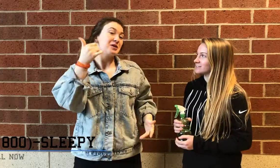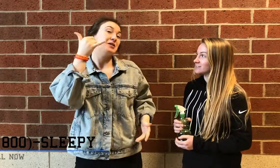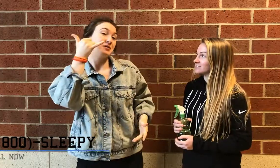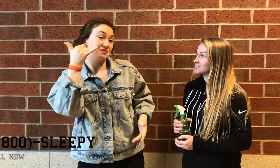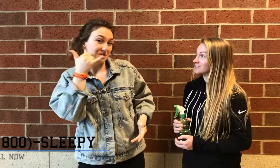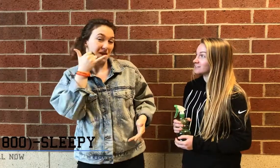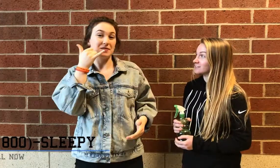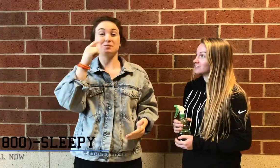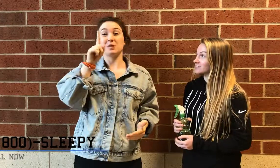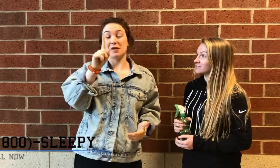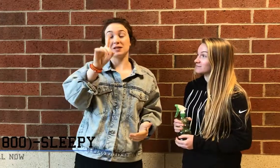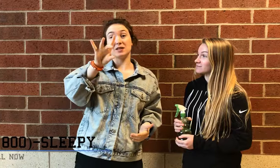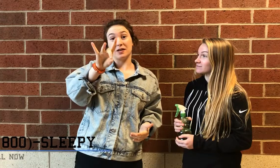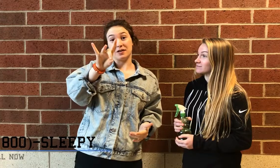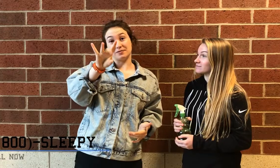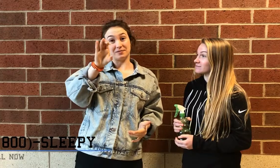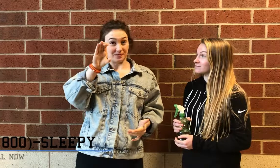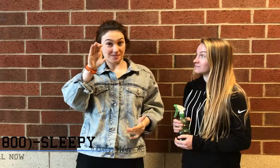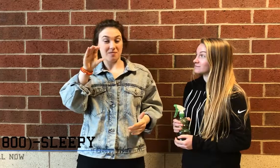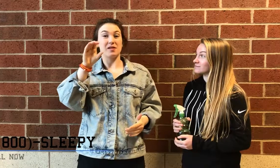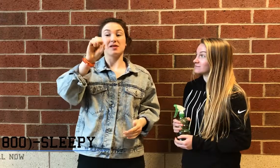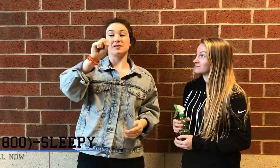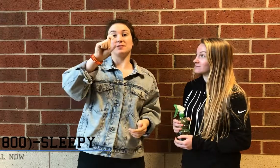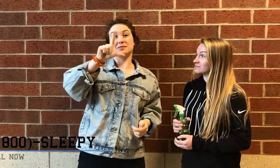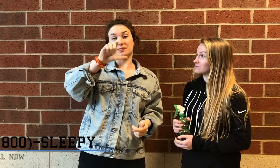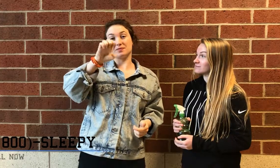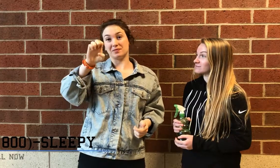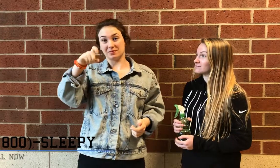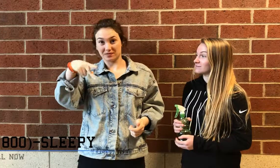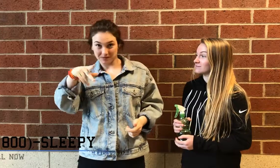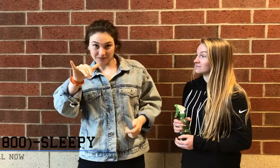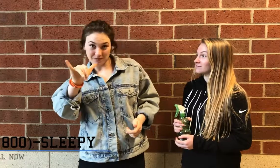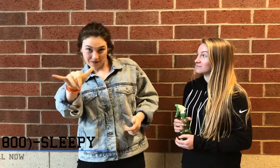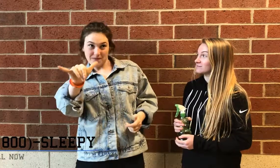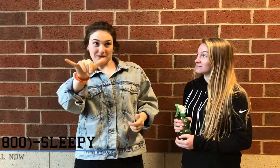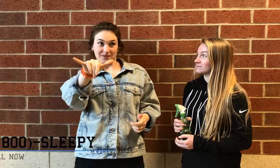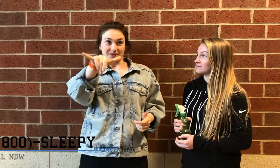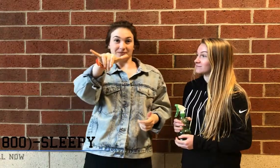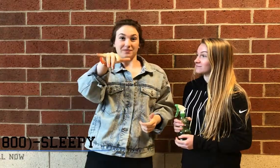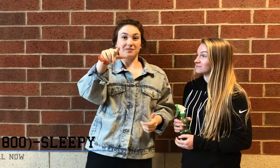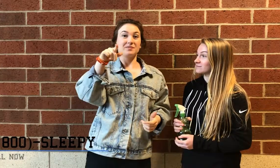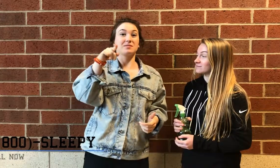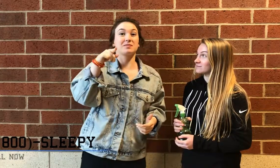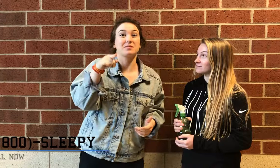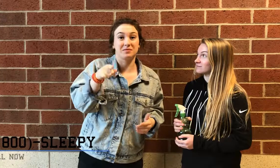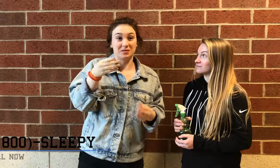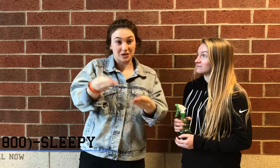All you have to do is call 1-800-SLEEPY. and you'll receive a super